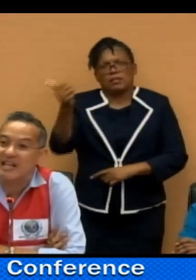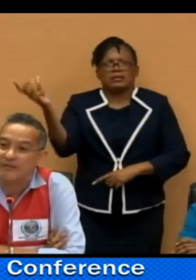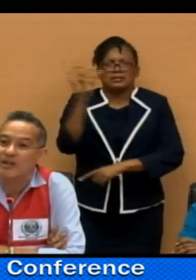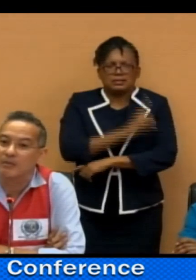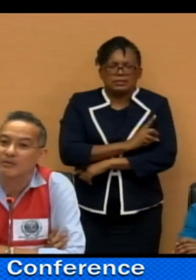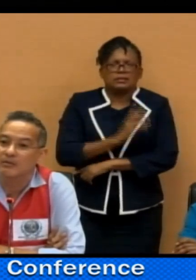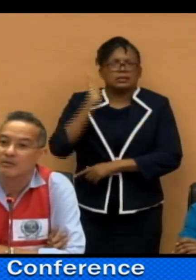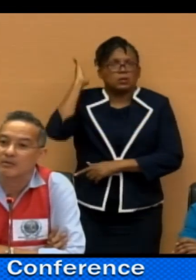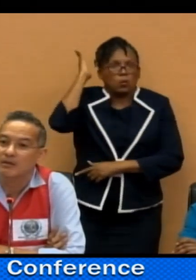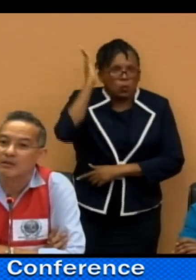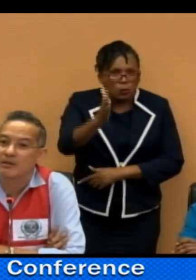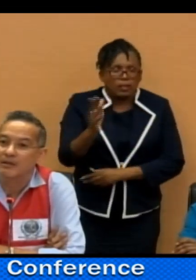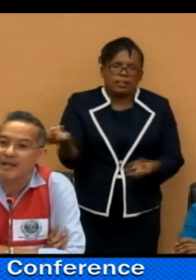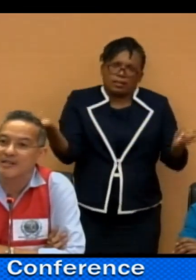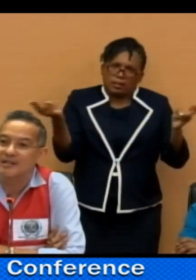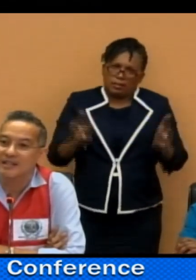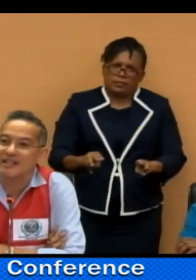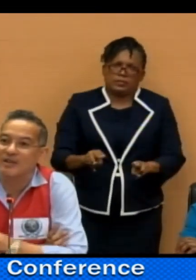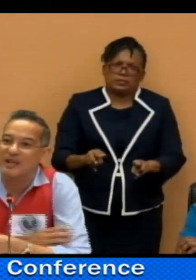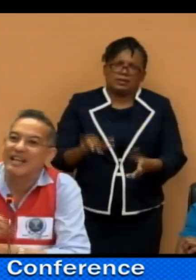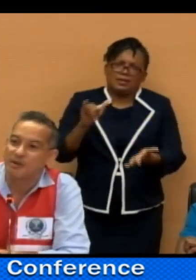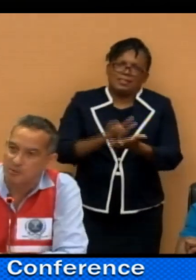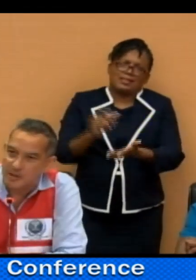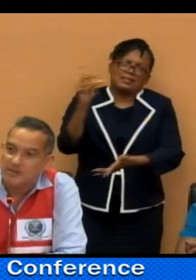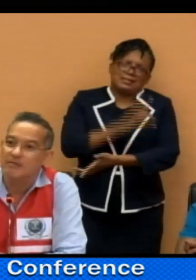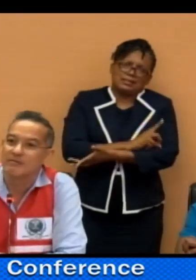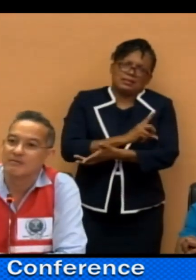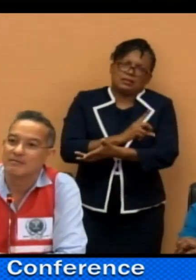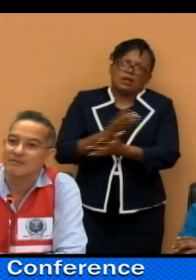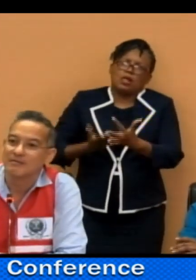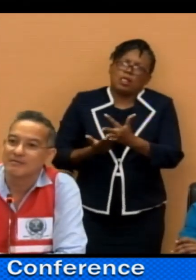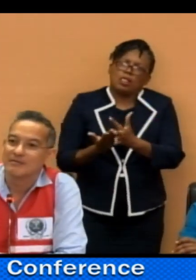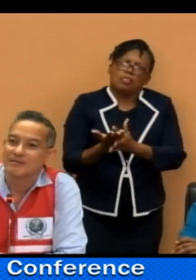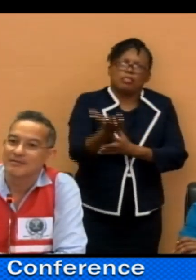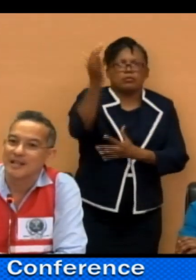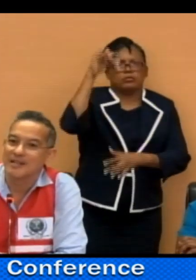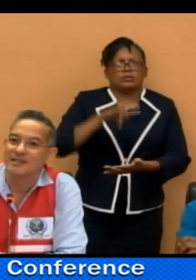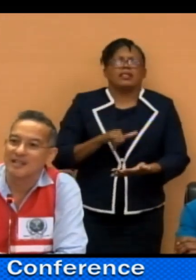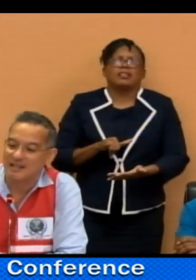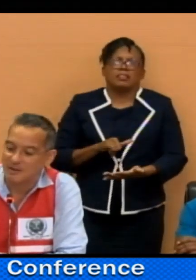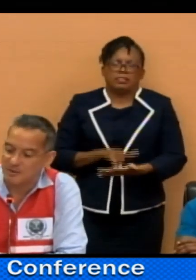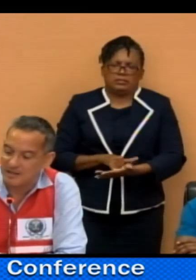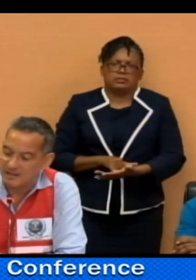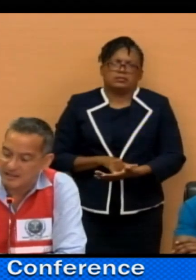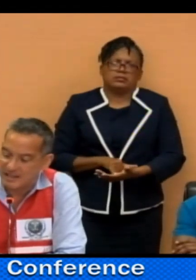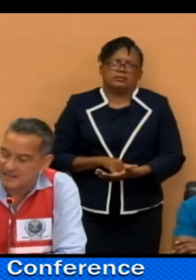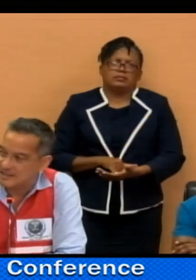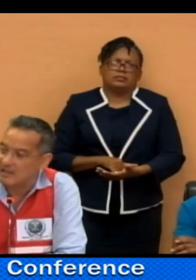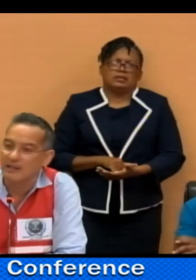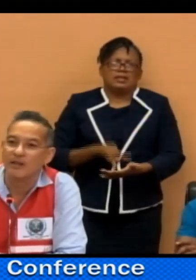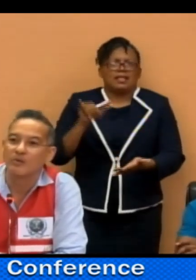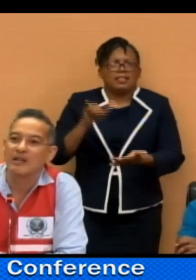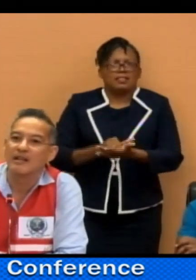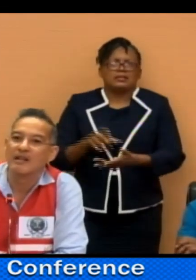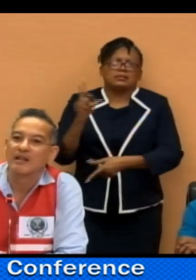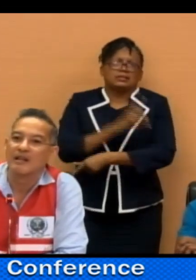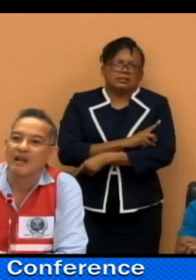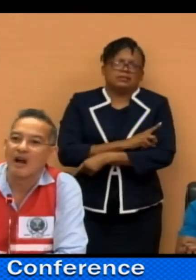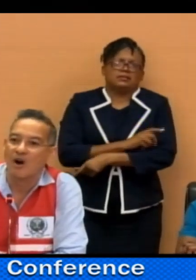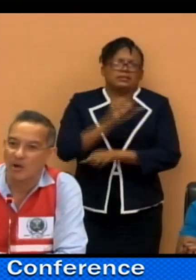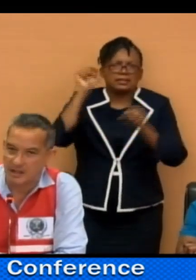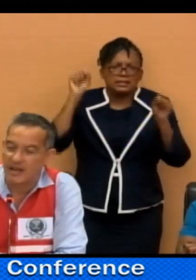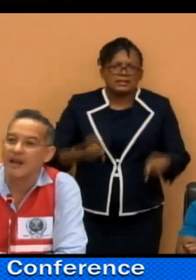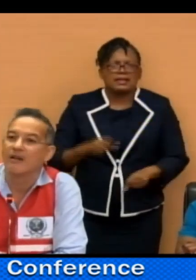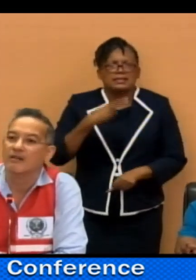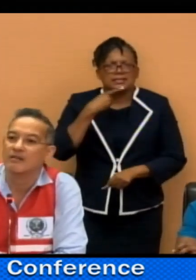is inevitable. That is the day that we get through this. That is the day that we can say that we